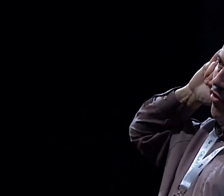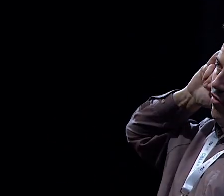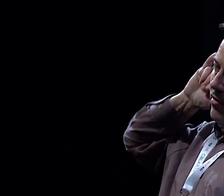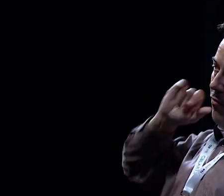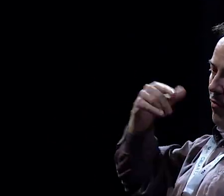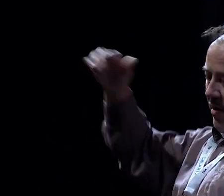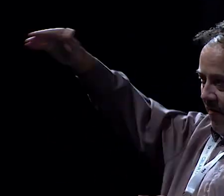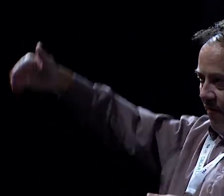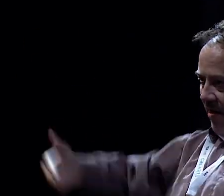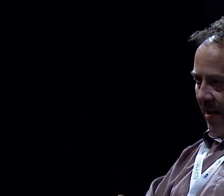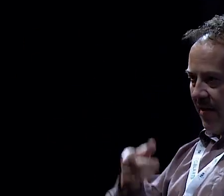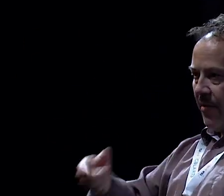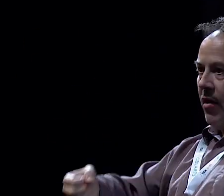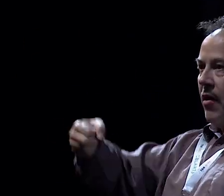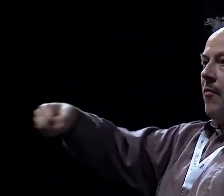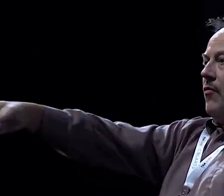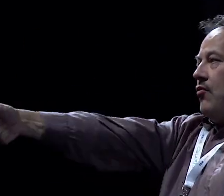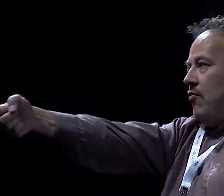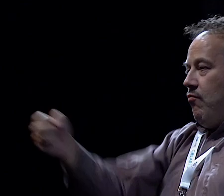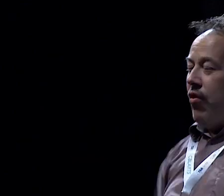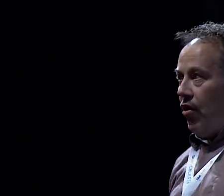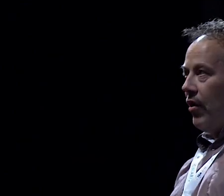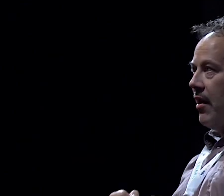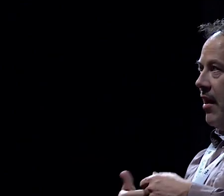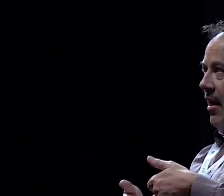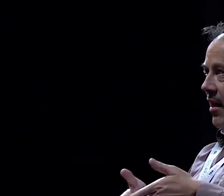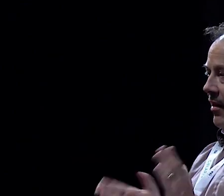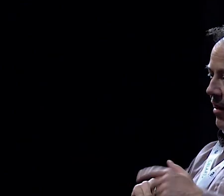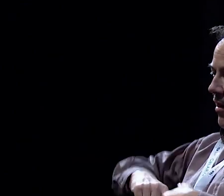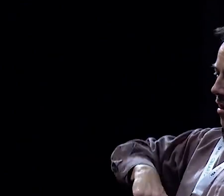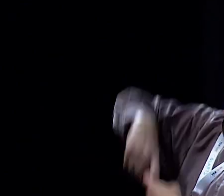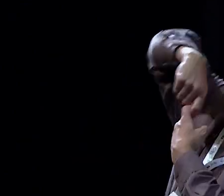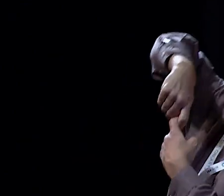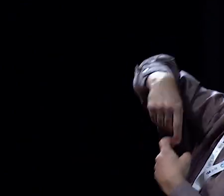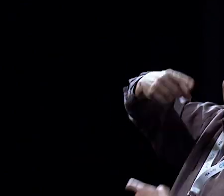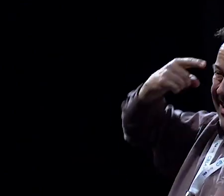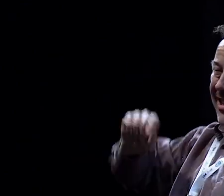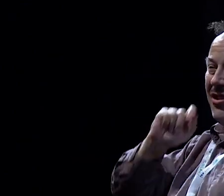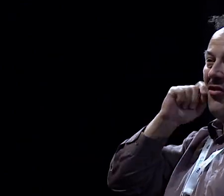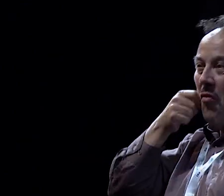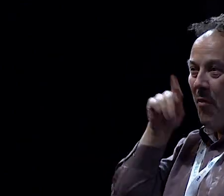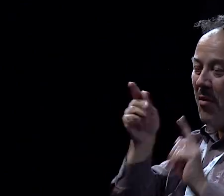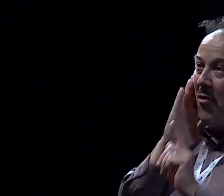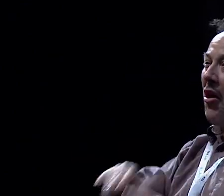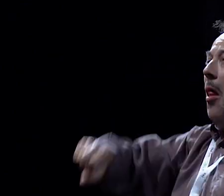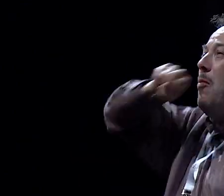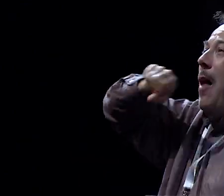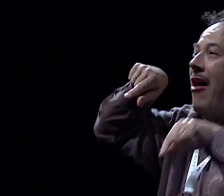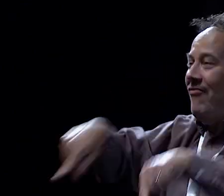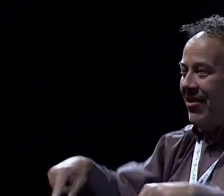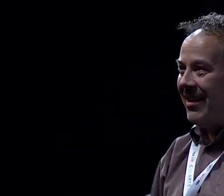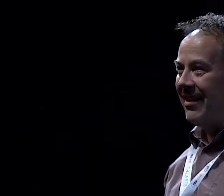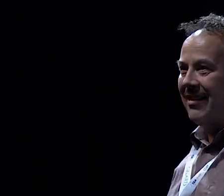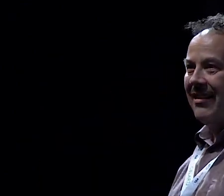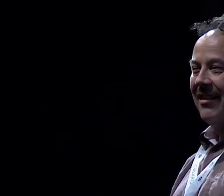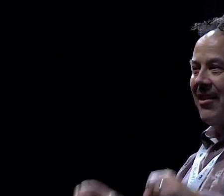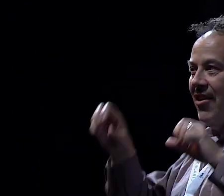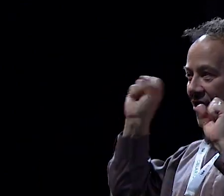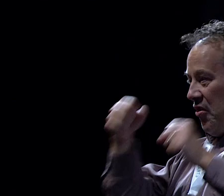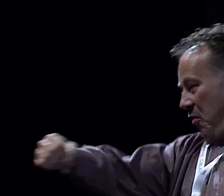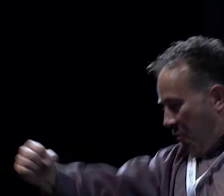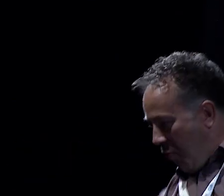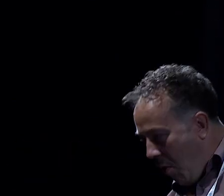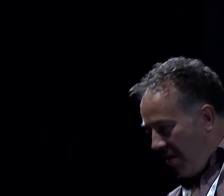the lever to hang her. And I thought, this is cool. People are going to love this. You get to pull the